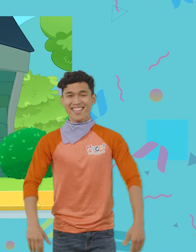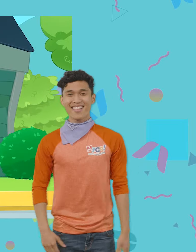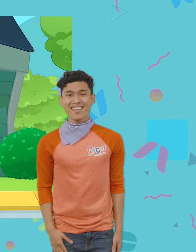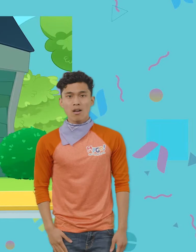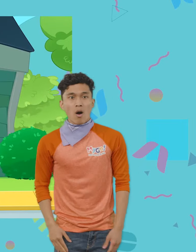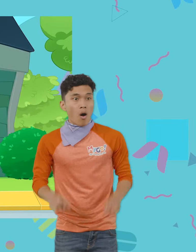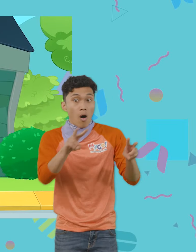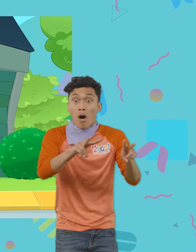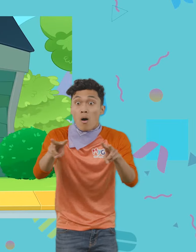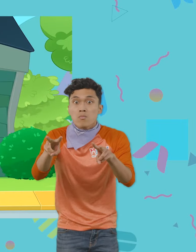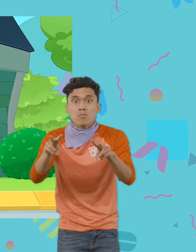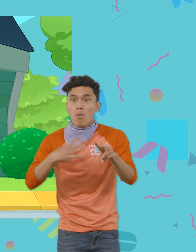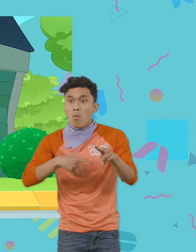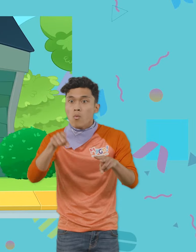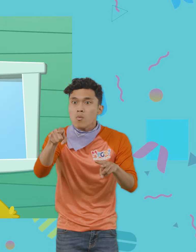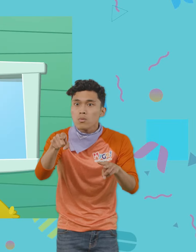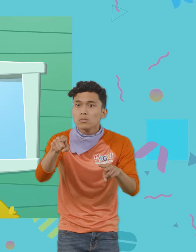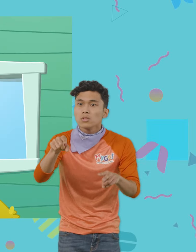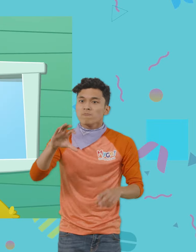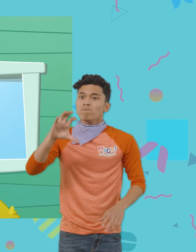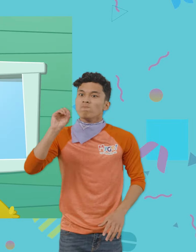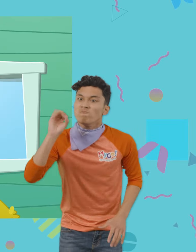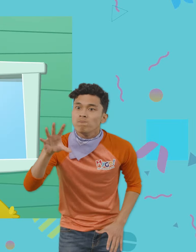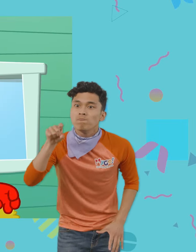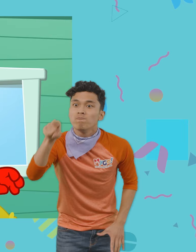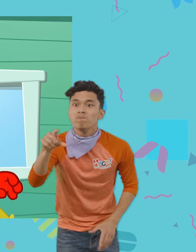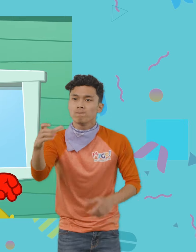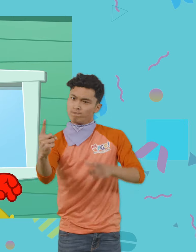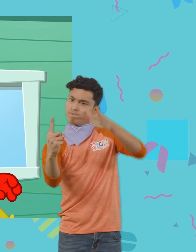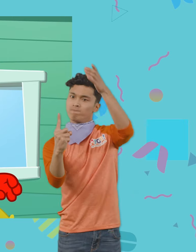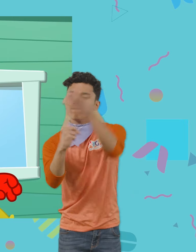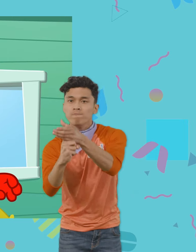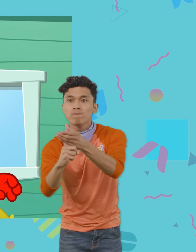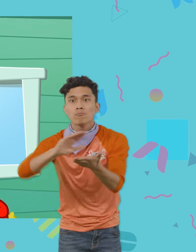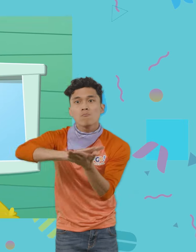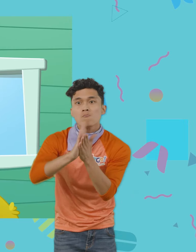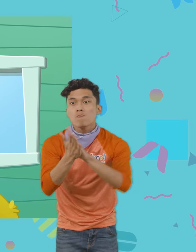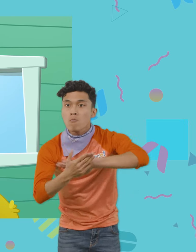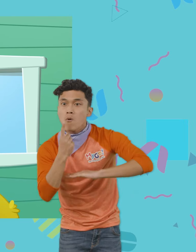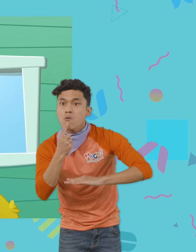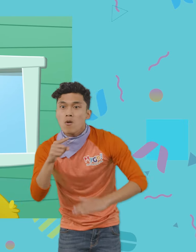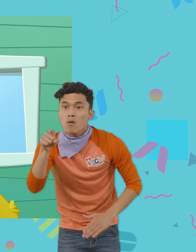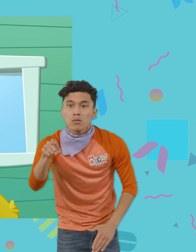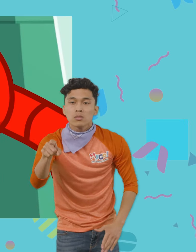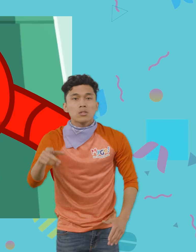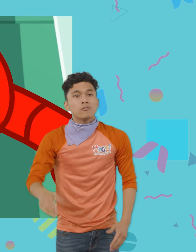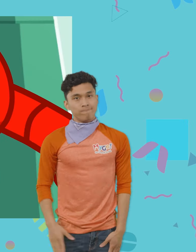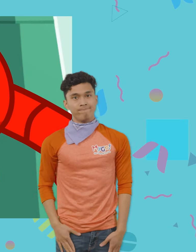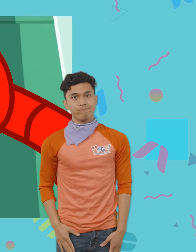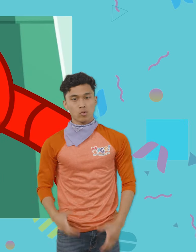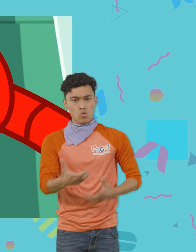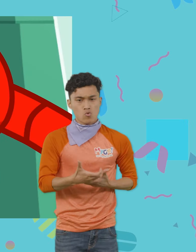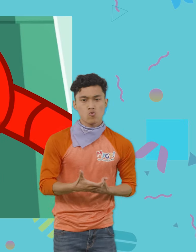Look, Morphle! Orphle has painted himself red! Oh, no! Let's clean him up, Morphle.